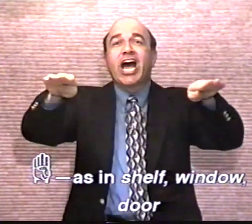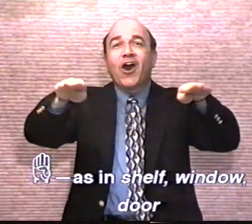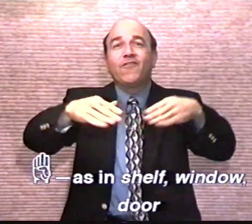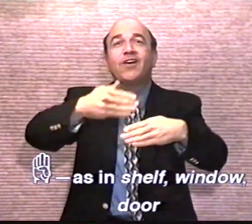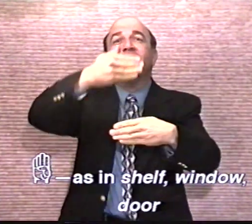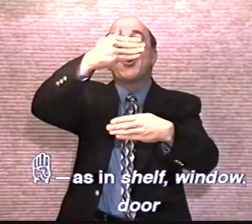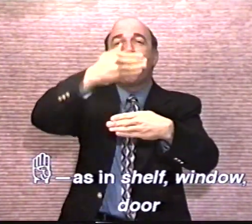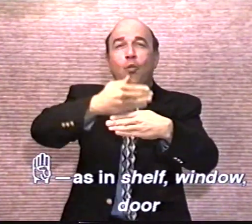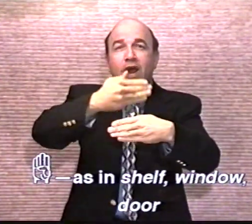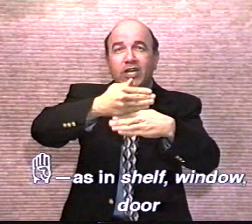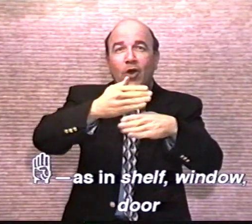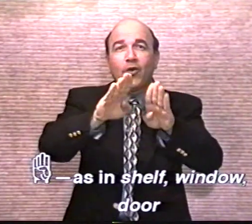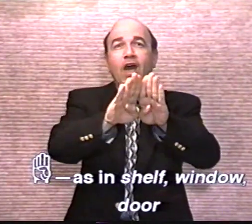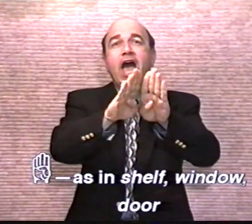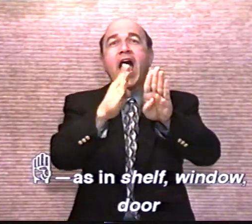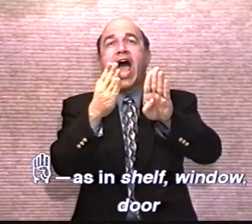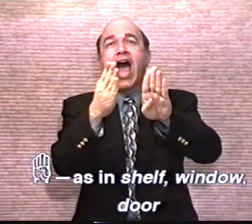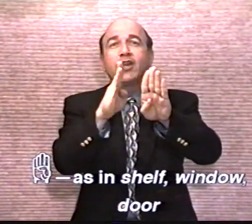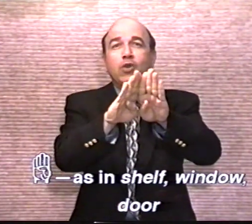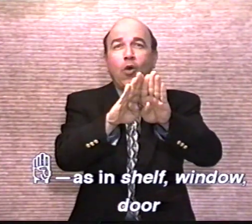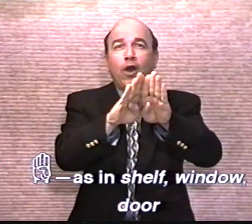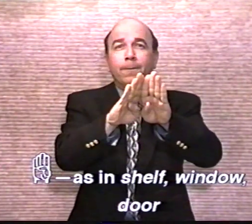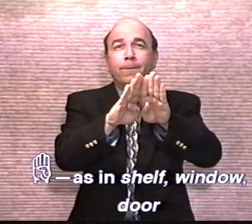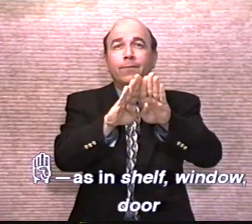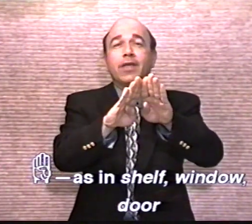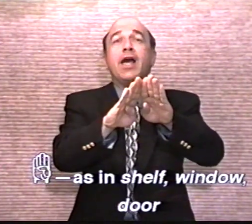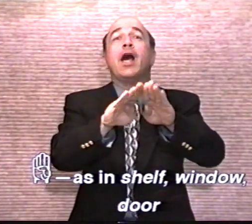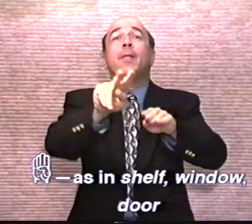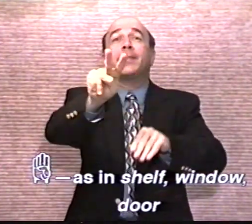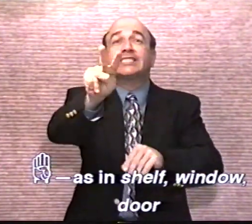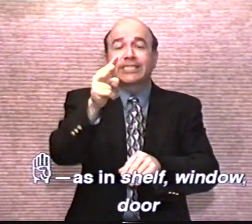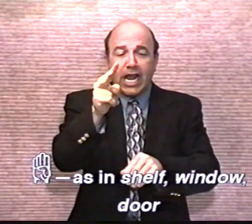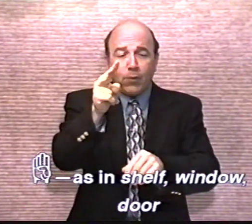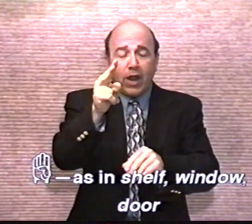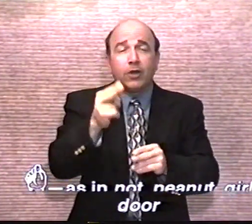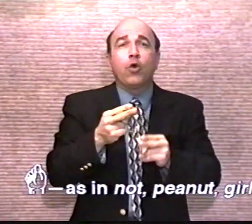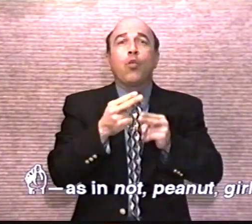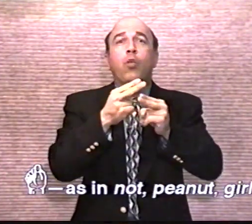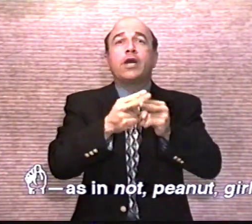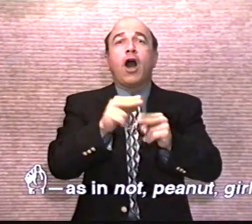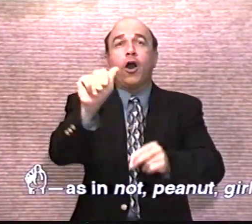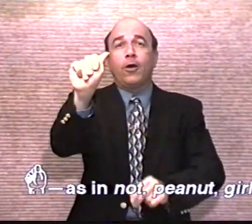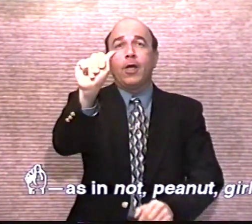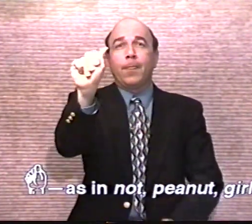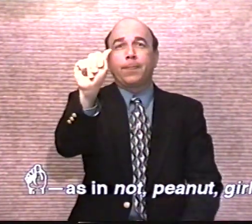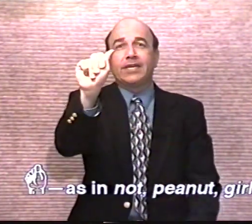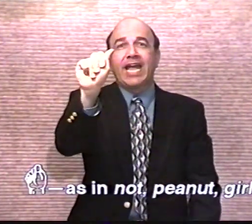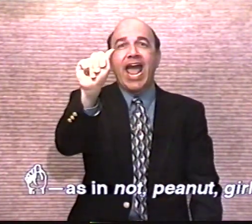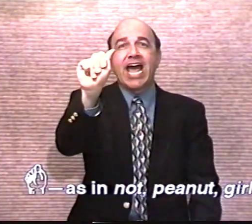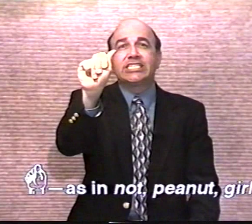shelf, window, and door. The second one we call fifth hand